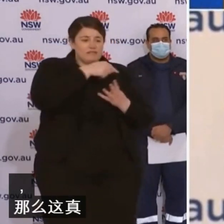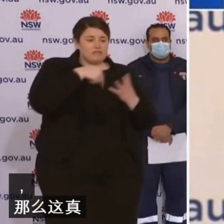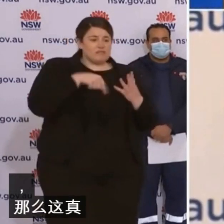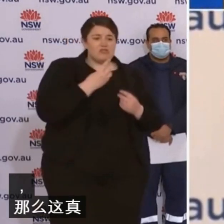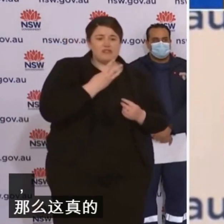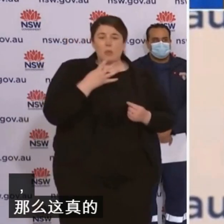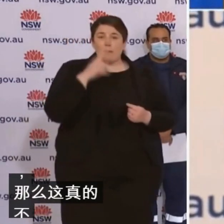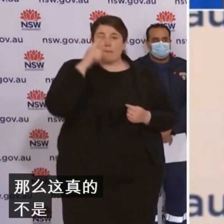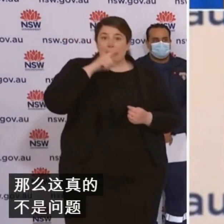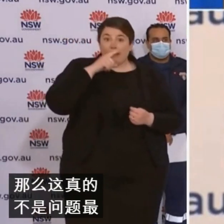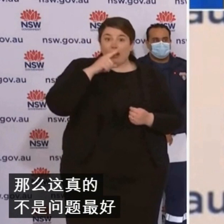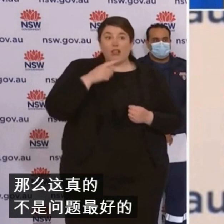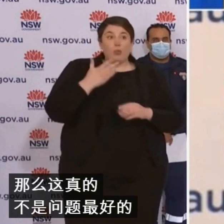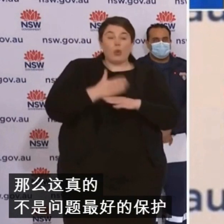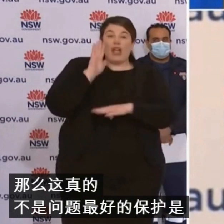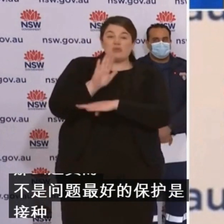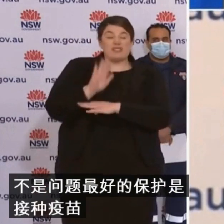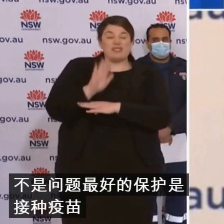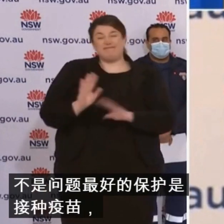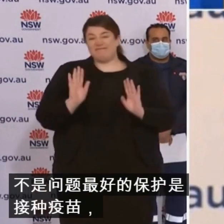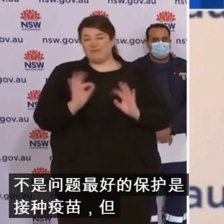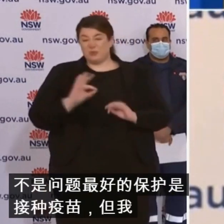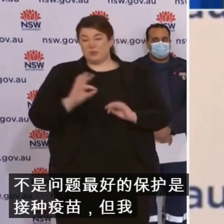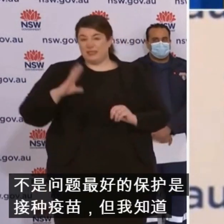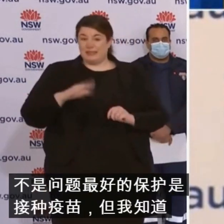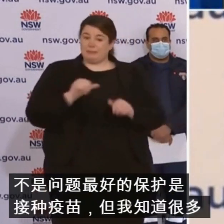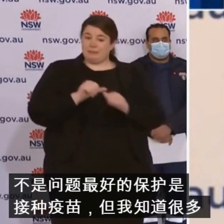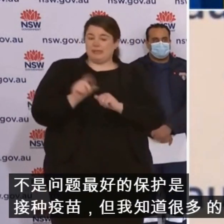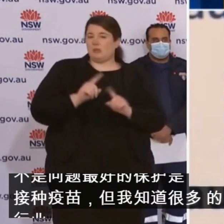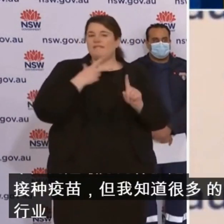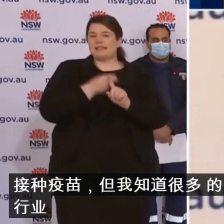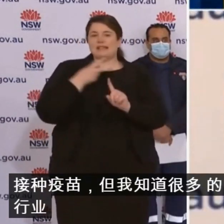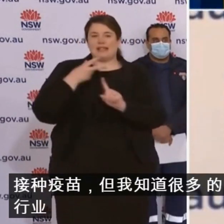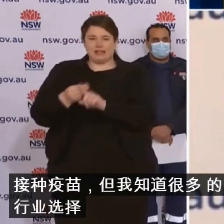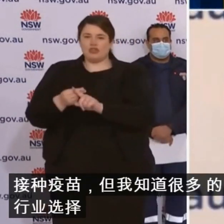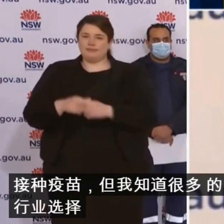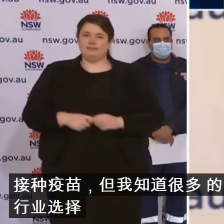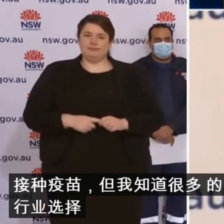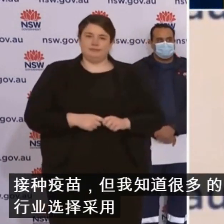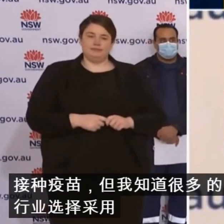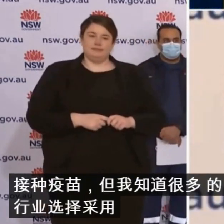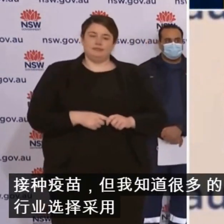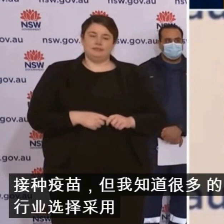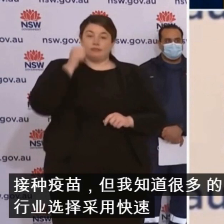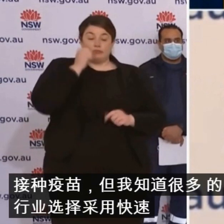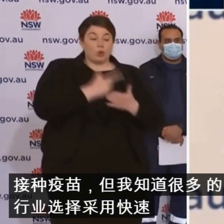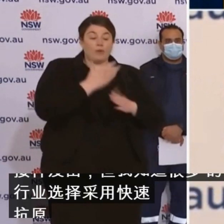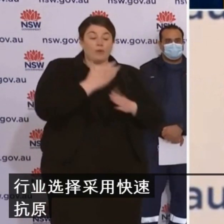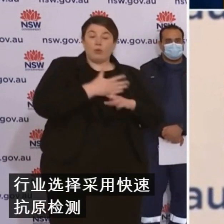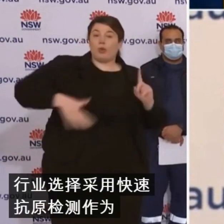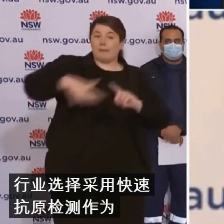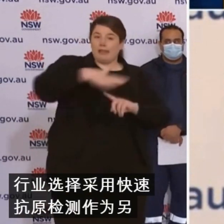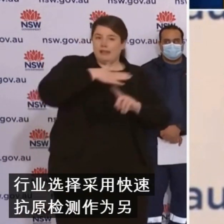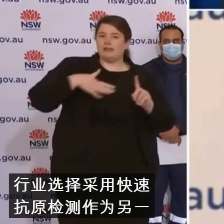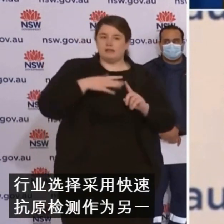then that's really not an issue. The best protection is vaccination. But I know a lot of industries have chosen to adopt rapid